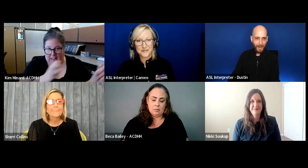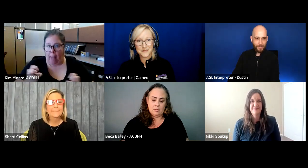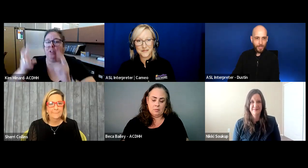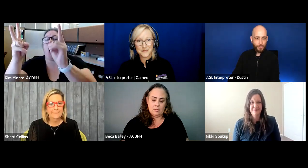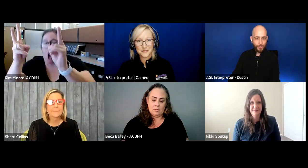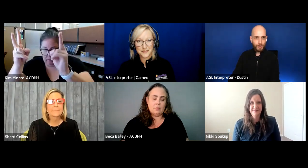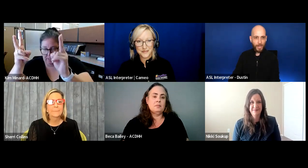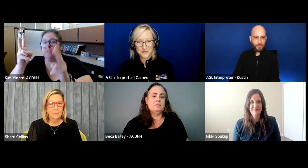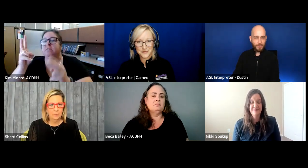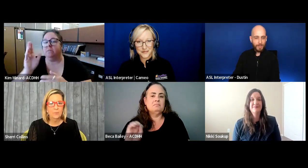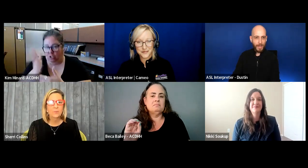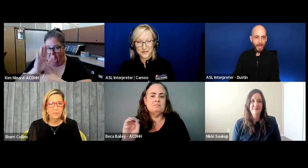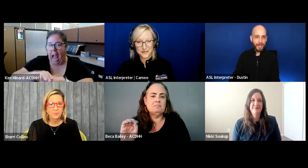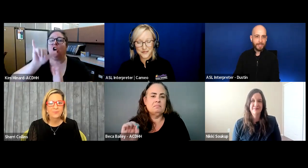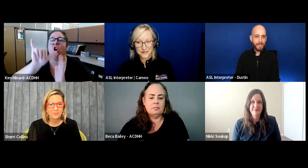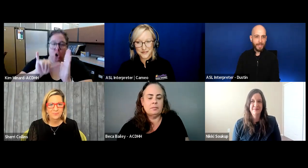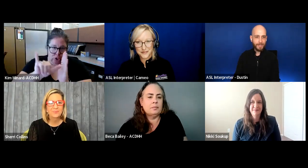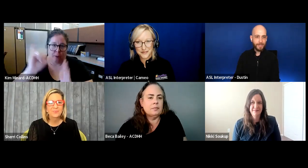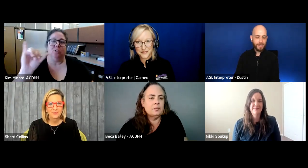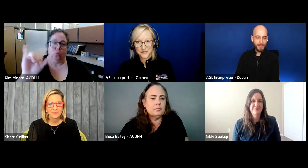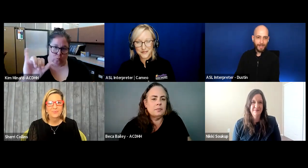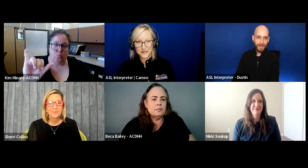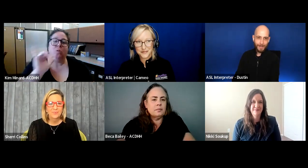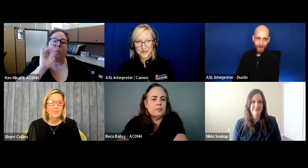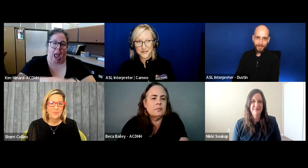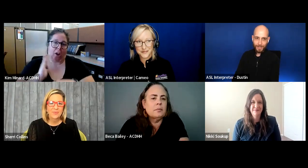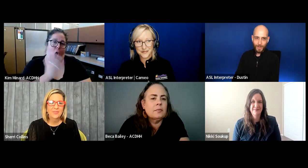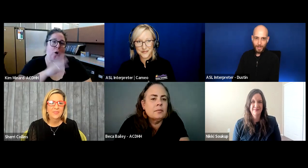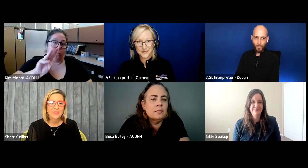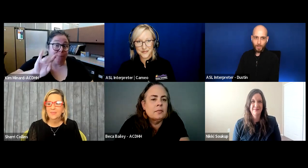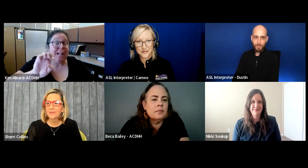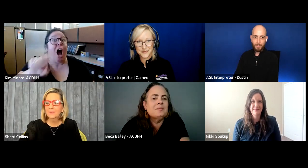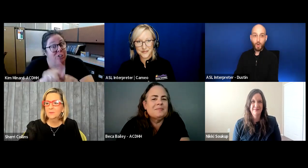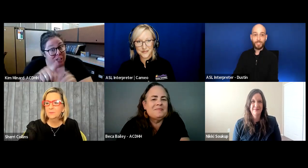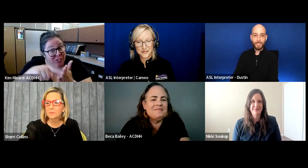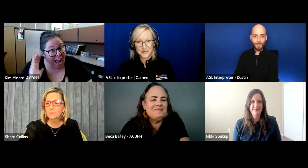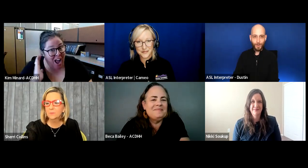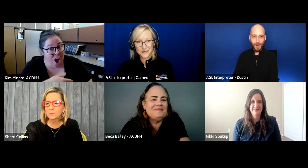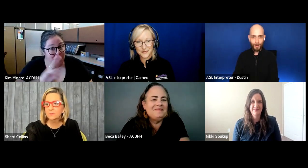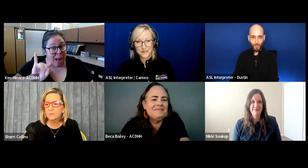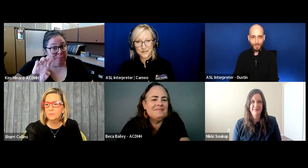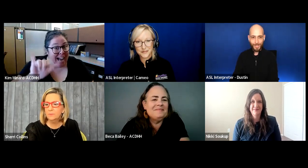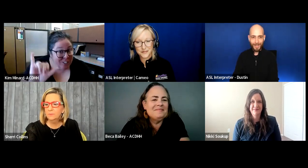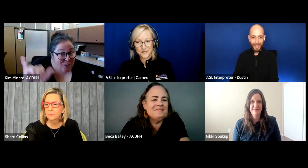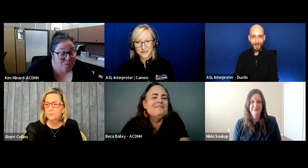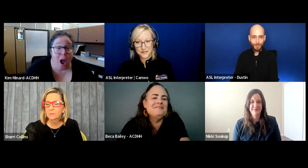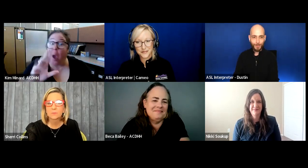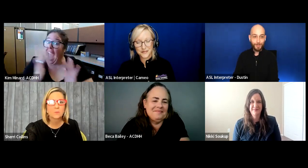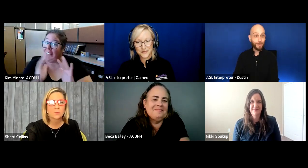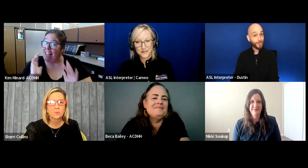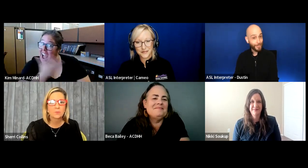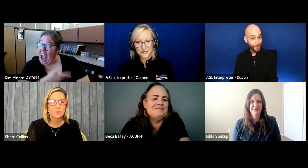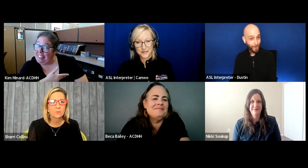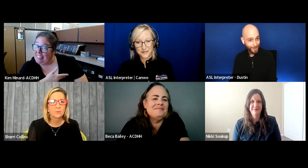We do have a YouTube channel, and this this video will be posted to our website